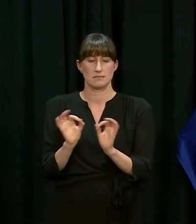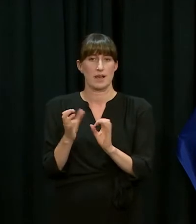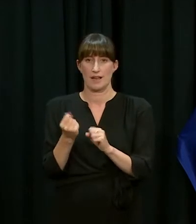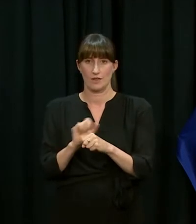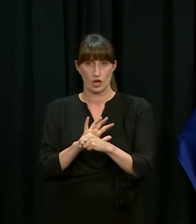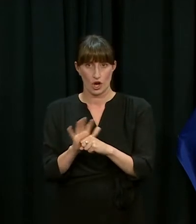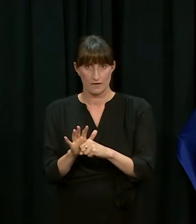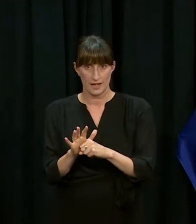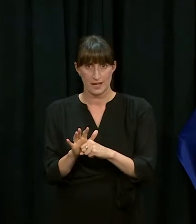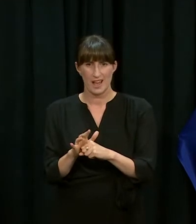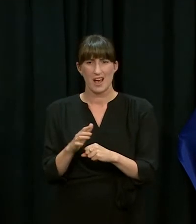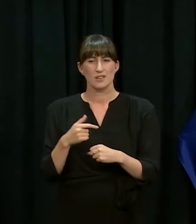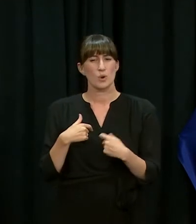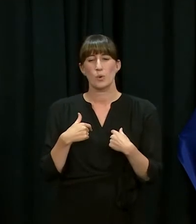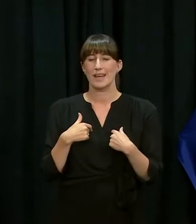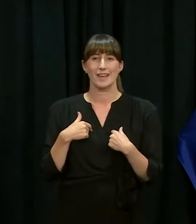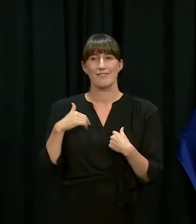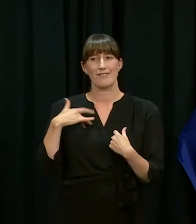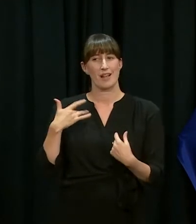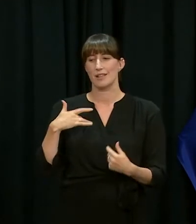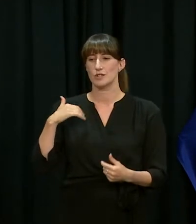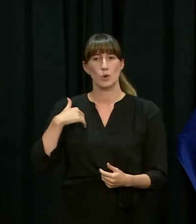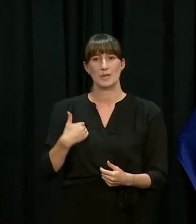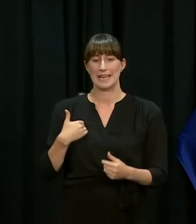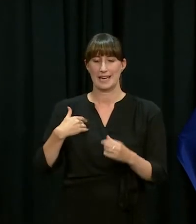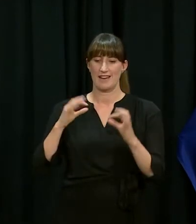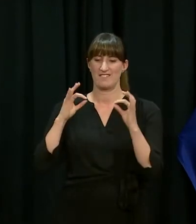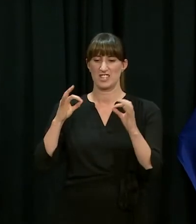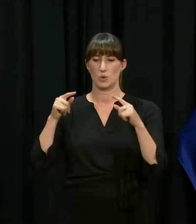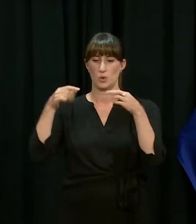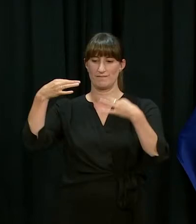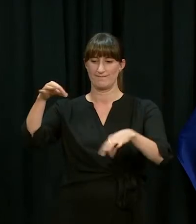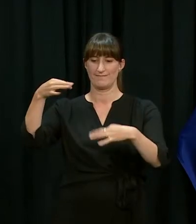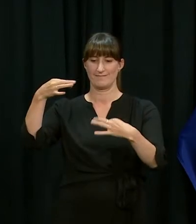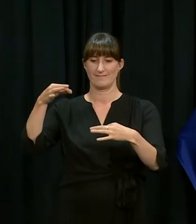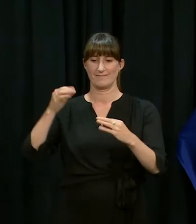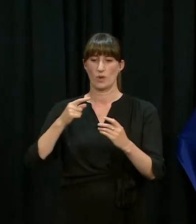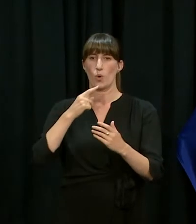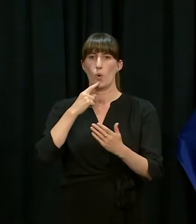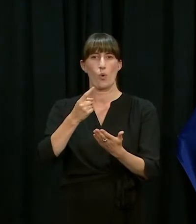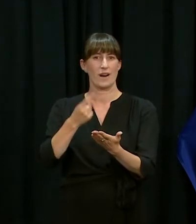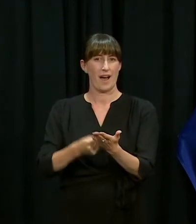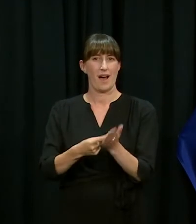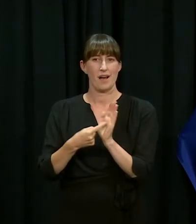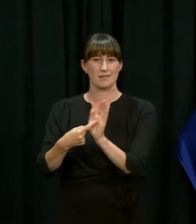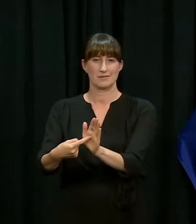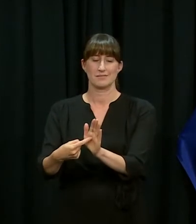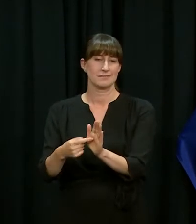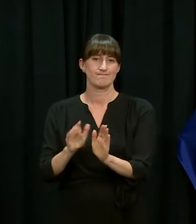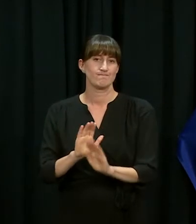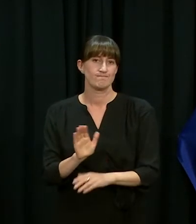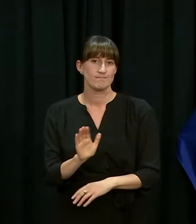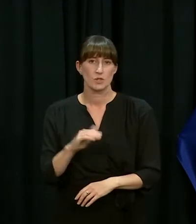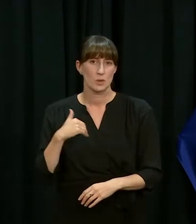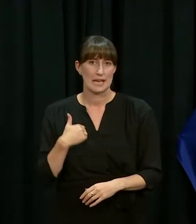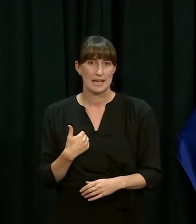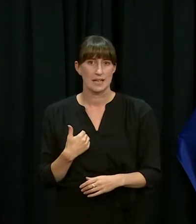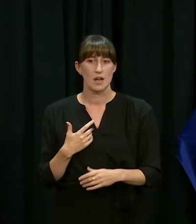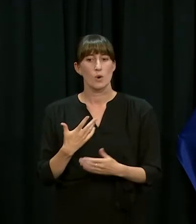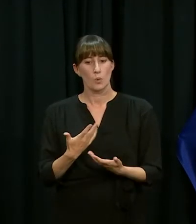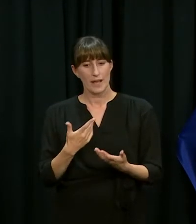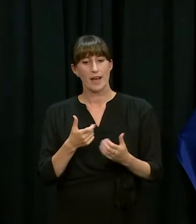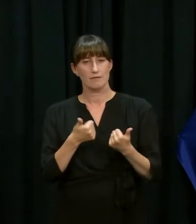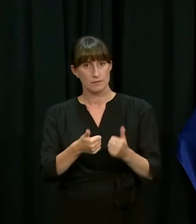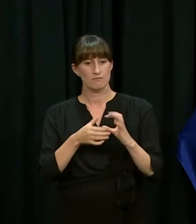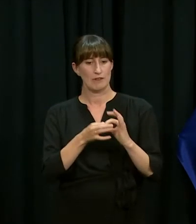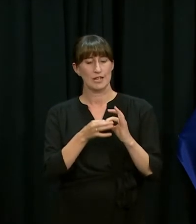an order was necessary to achieve what we wanted to achieve, and so we'll be working closely with that school community to achieve the outcome we're after without